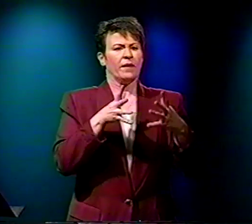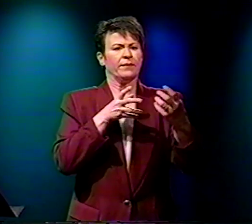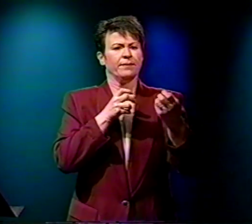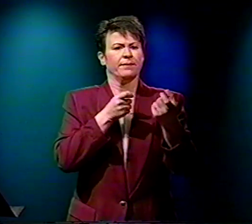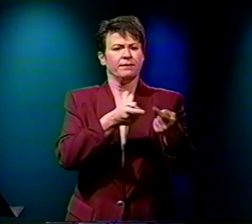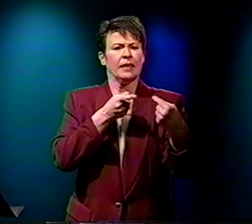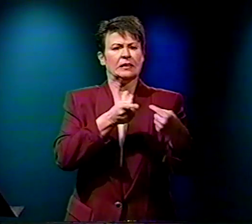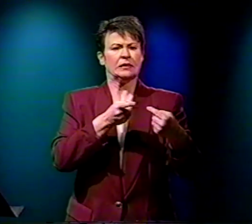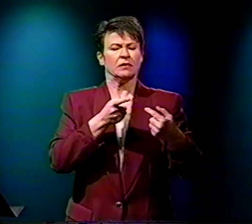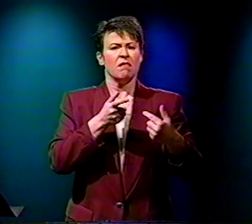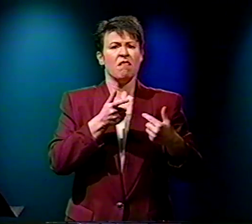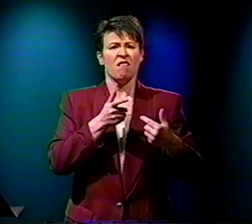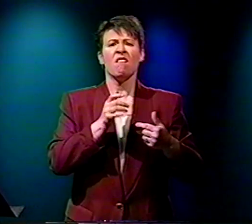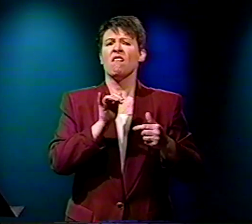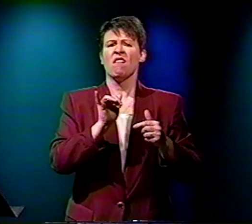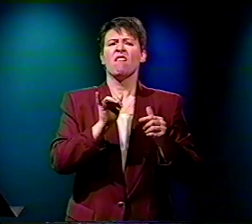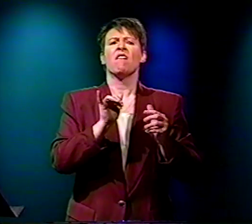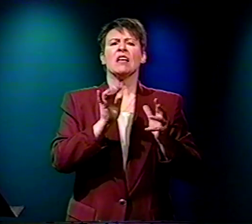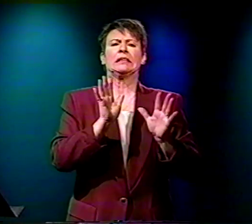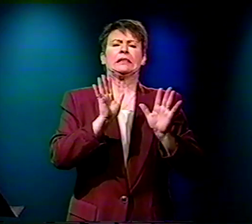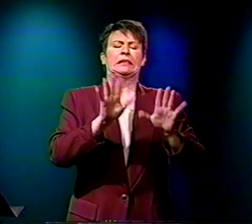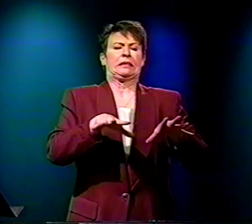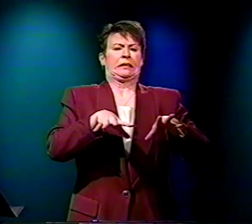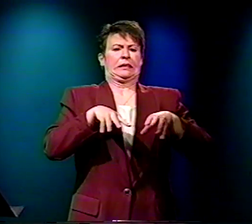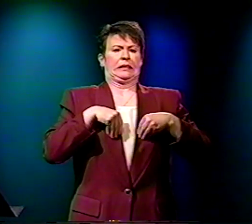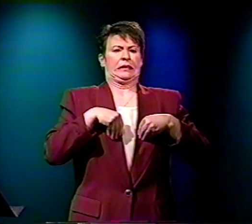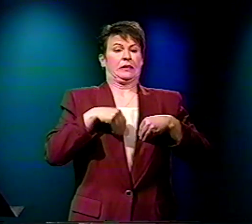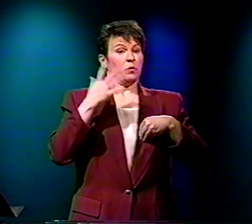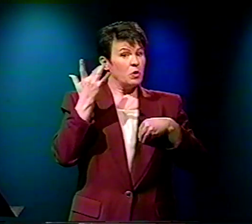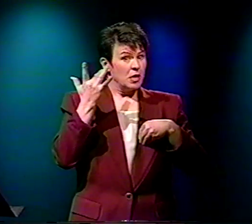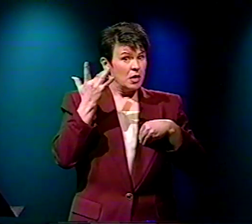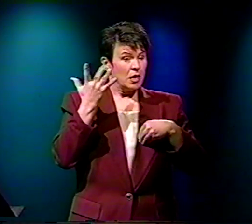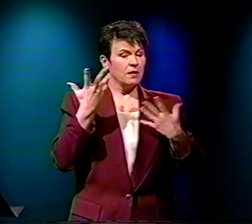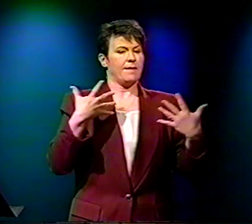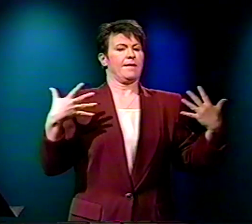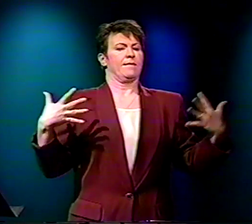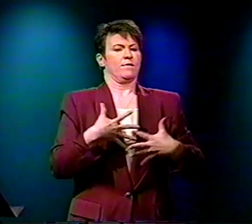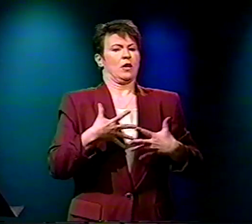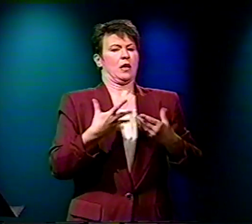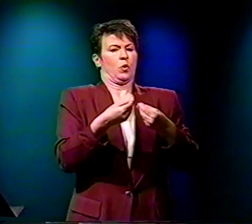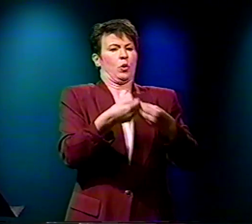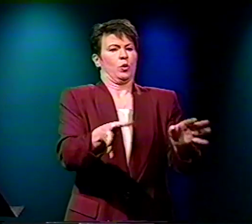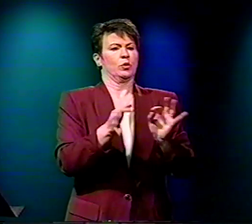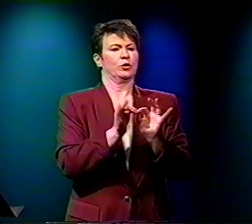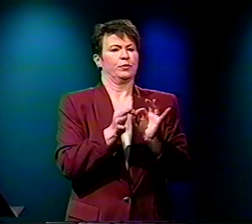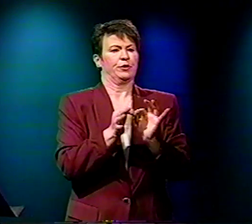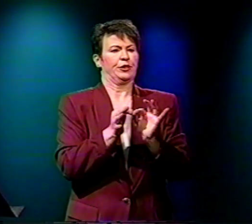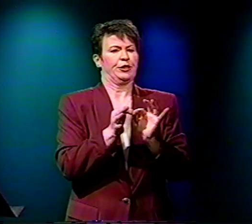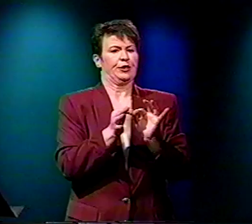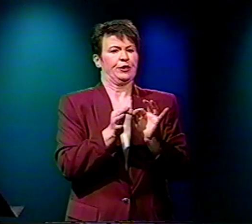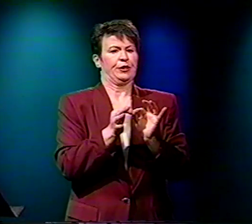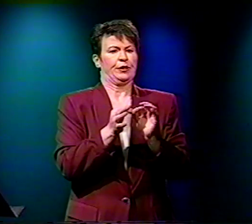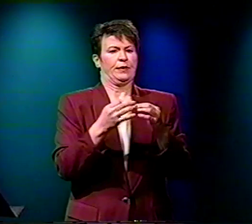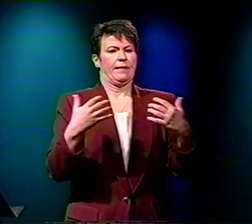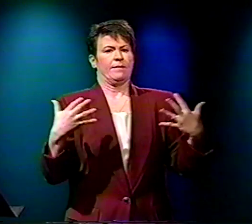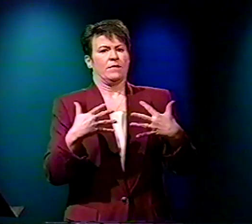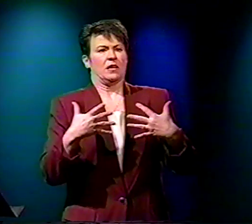English, and the ASL deaf person is just going to have to sit back and accept that because they are afraid that they'll lose the